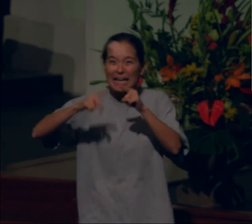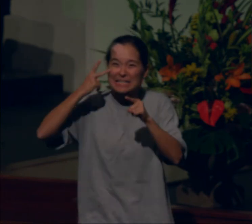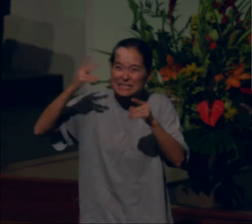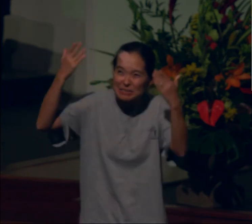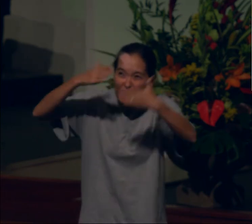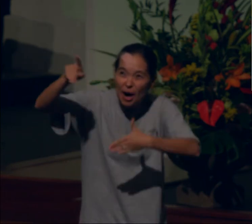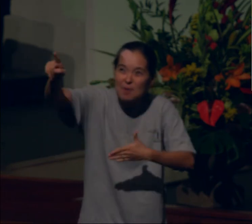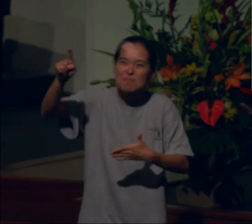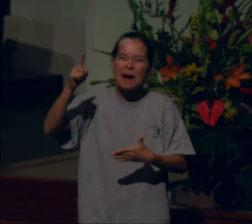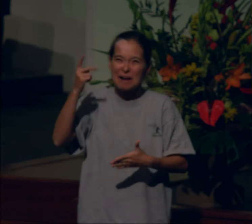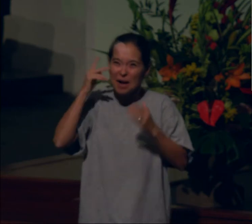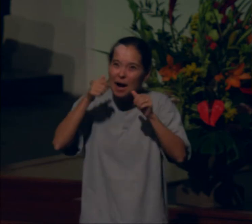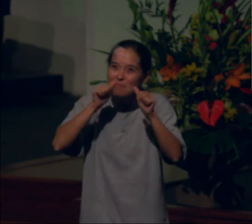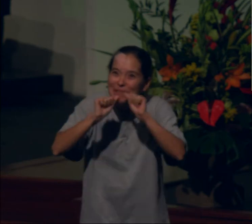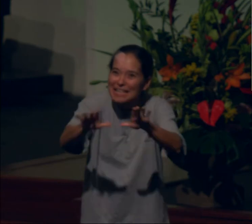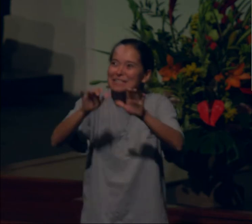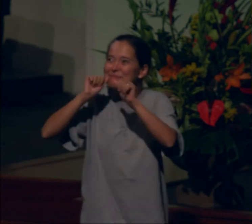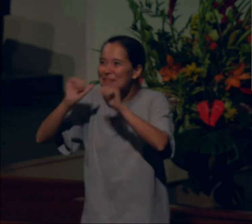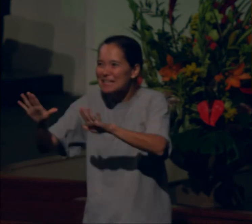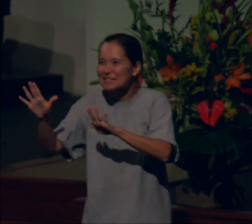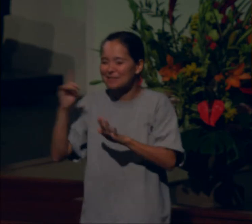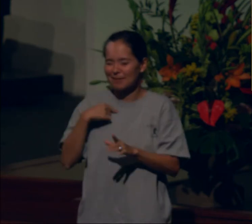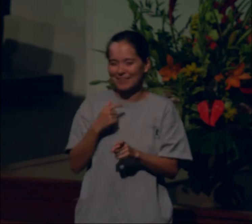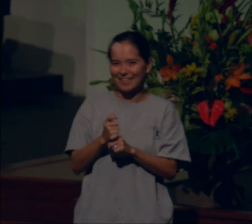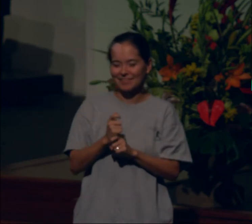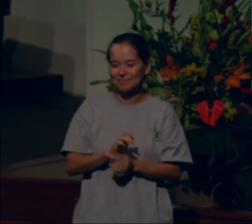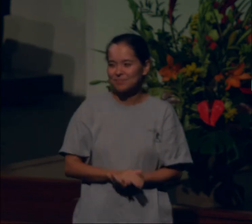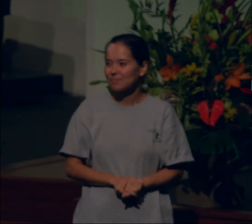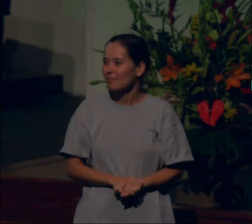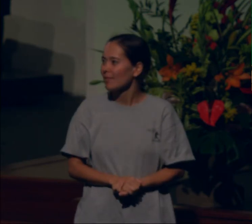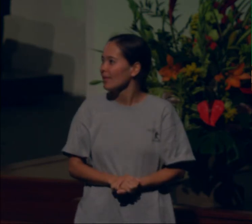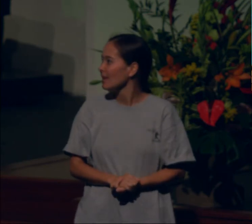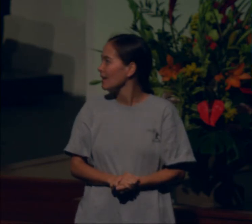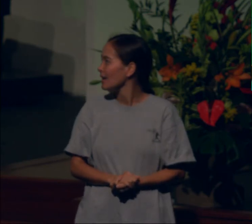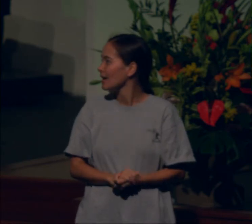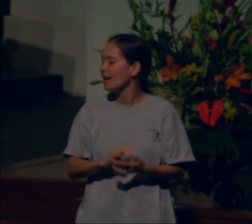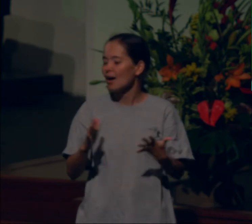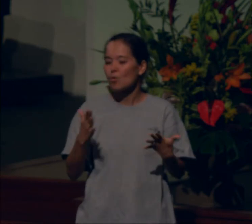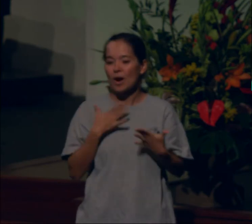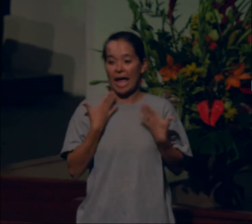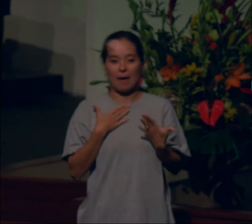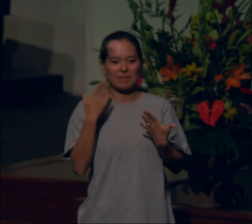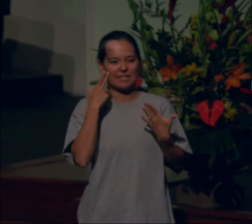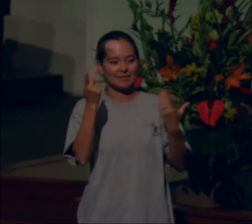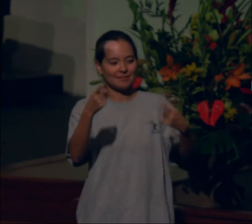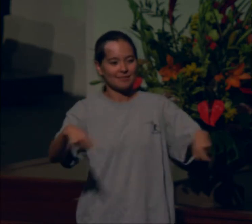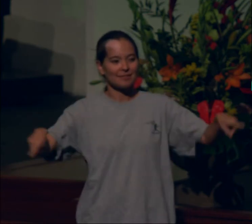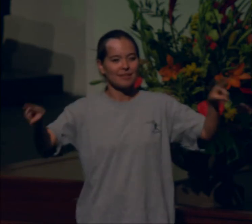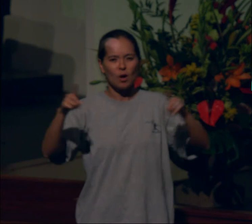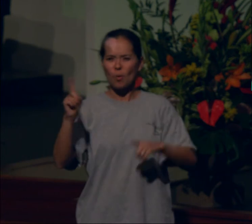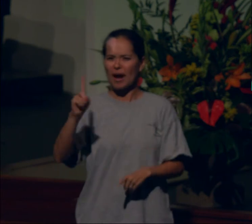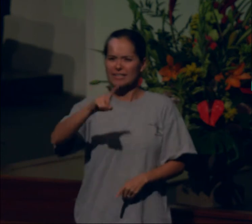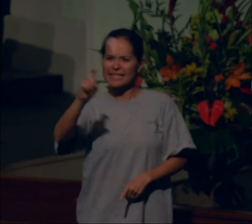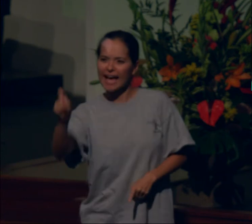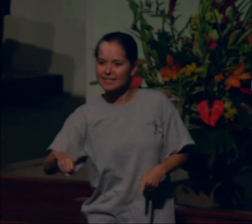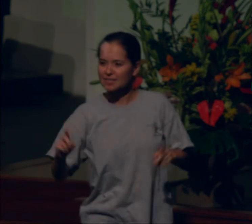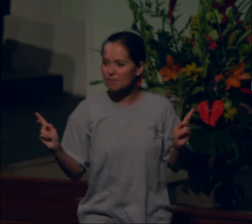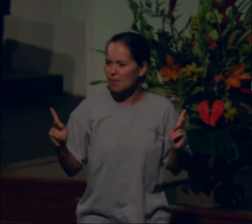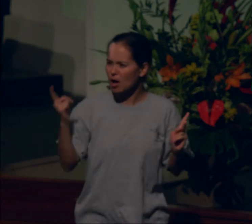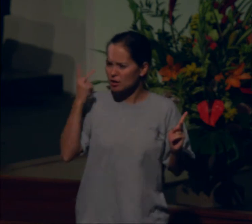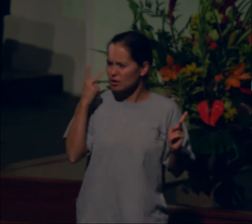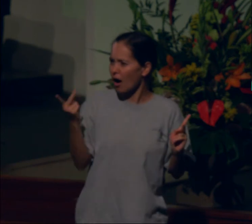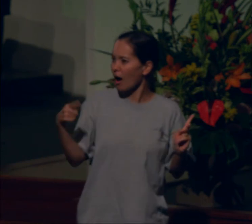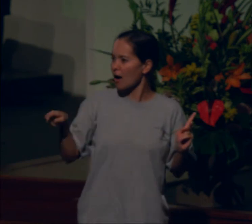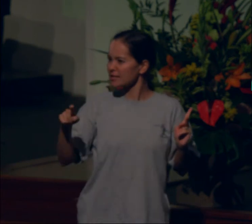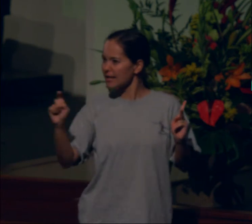And I'm kidding. No, we're just happy to see everybody. Where's the Texas folk? I saw some